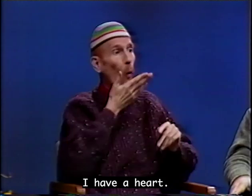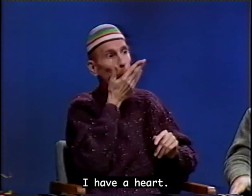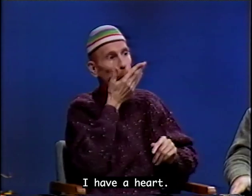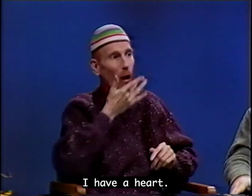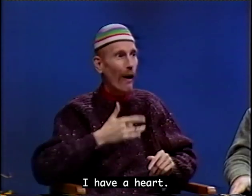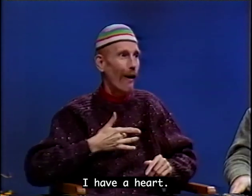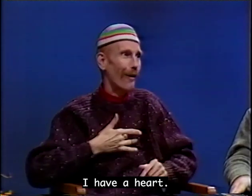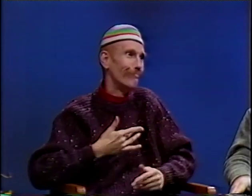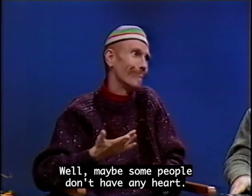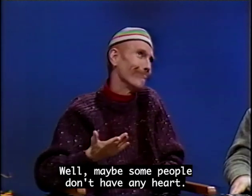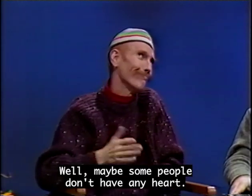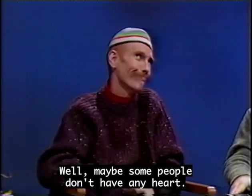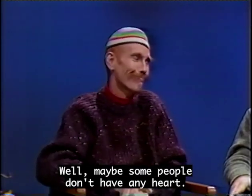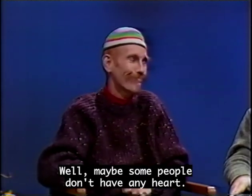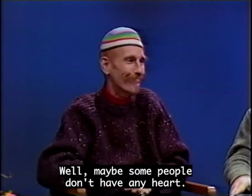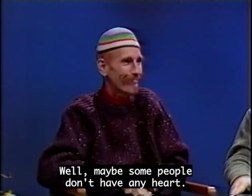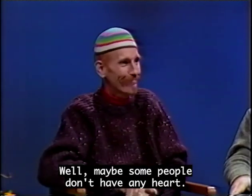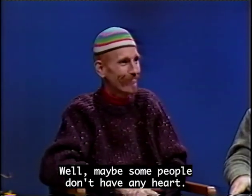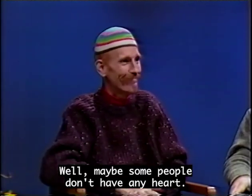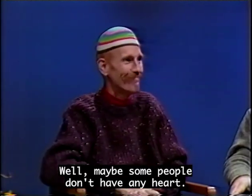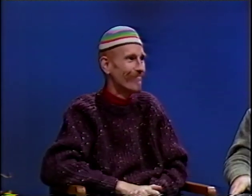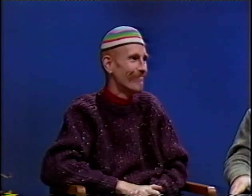have a heart. Well, maybe some people don't have any heart.